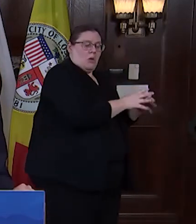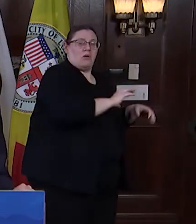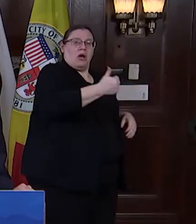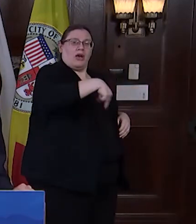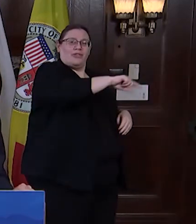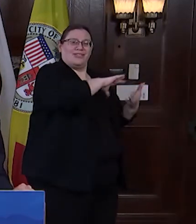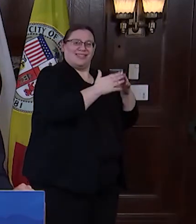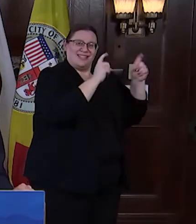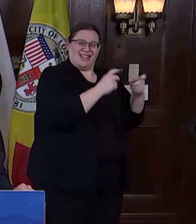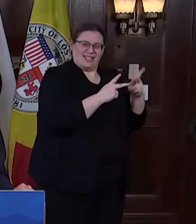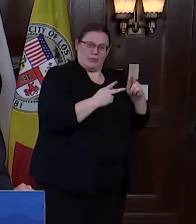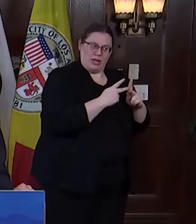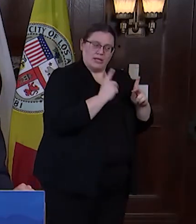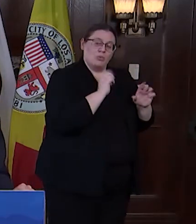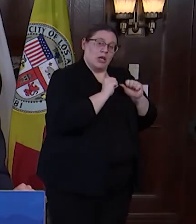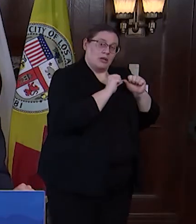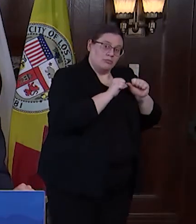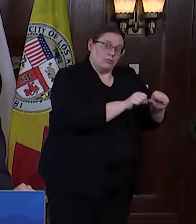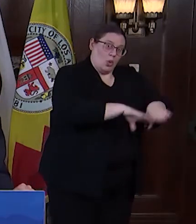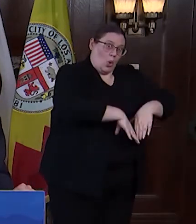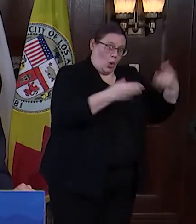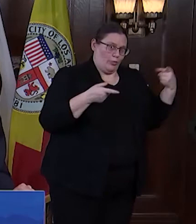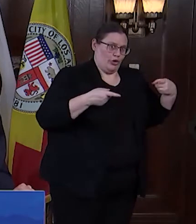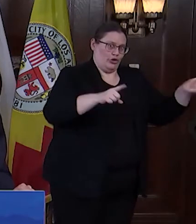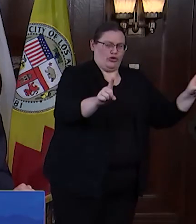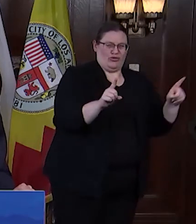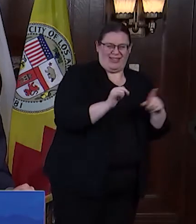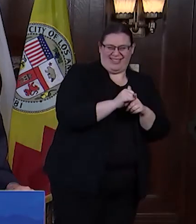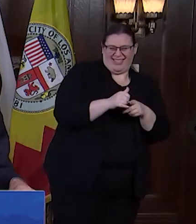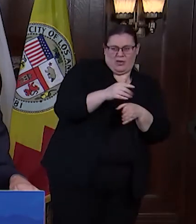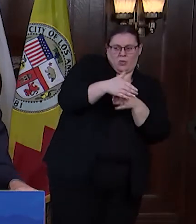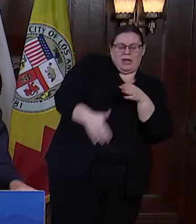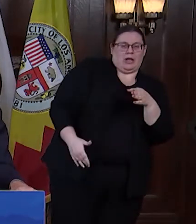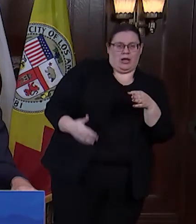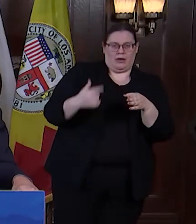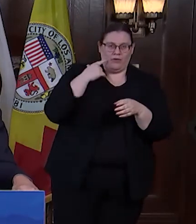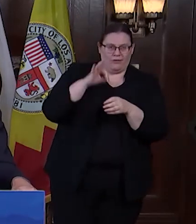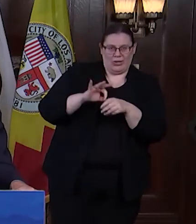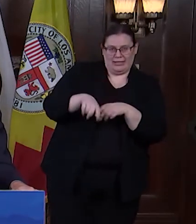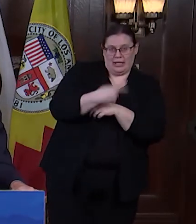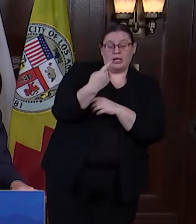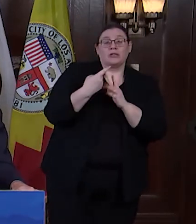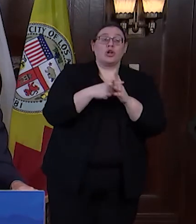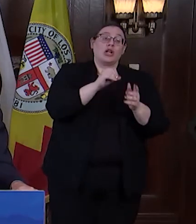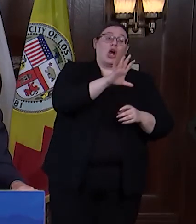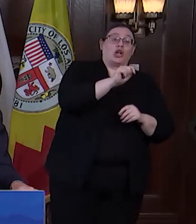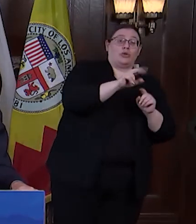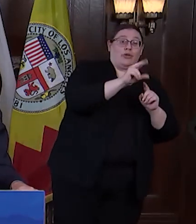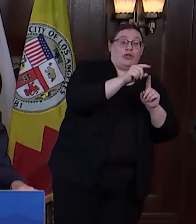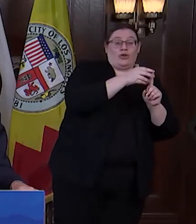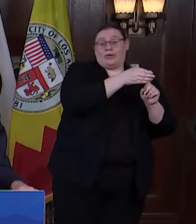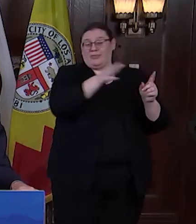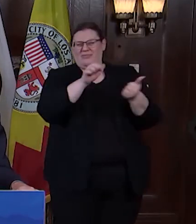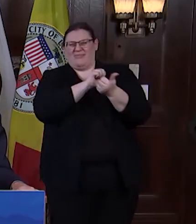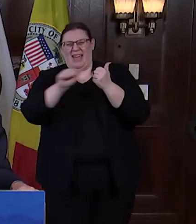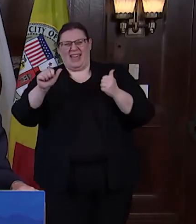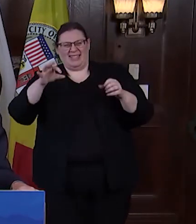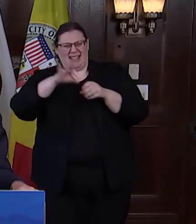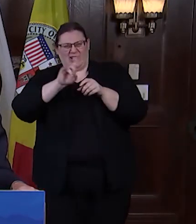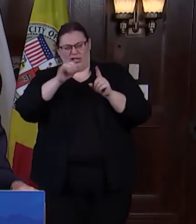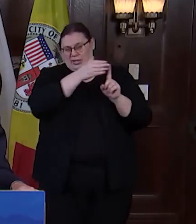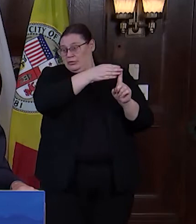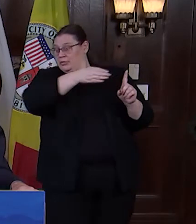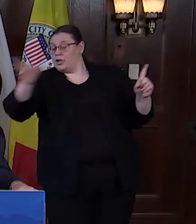testing sites that will stay open throughout those dates. Starting October 30th and continuing after Election Day, we will extend